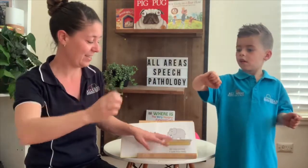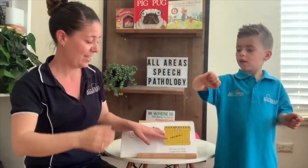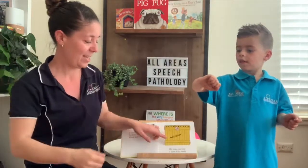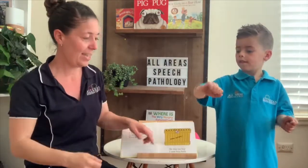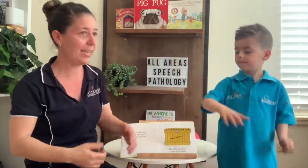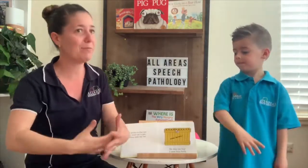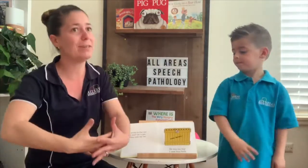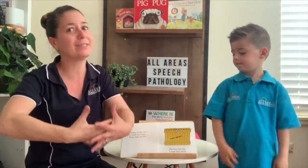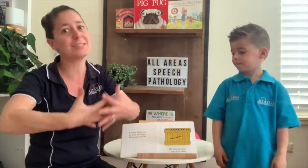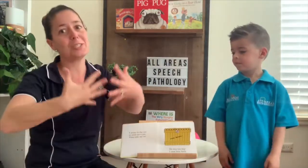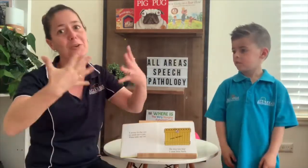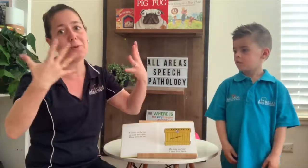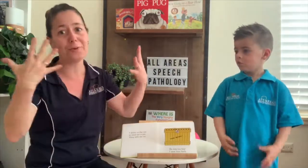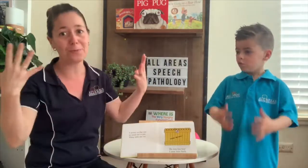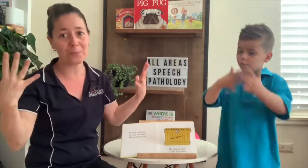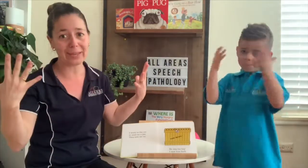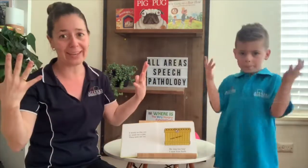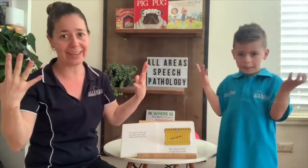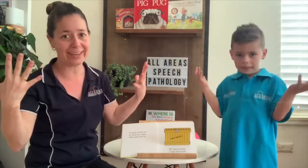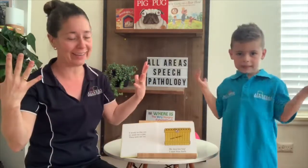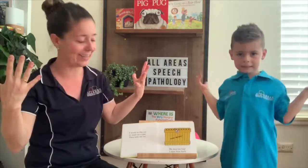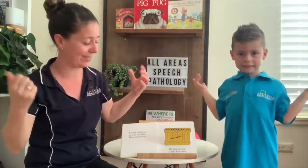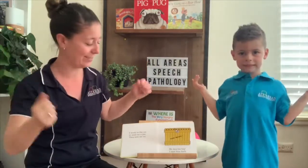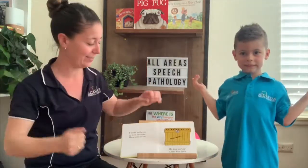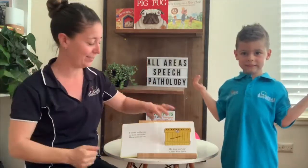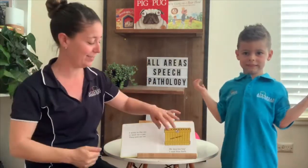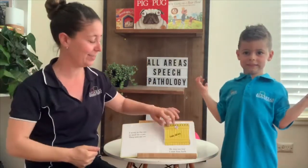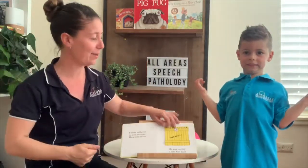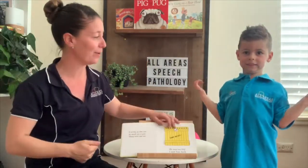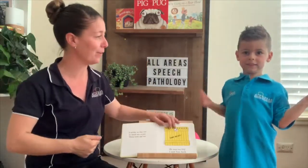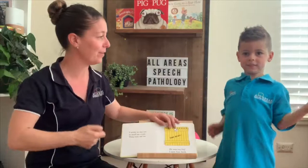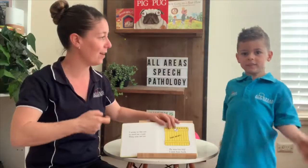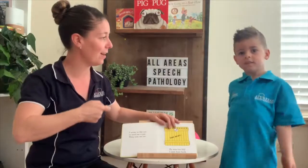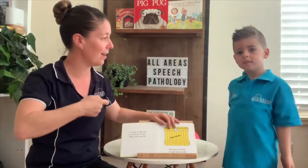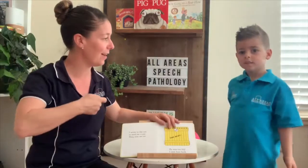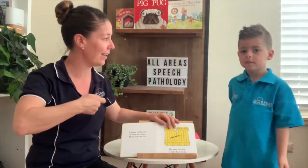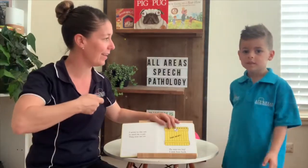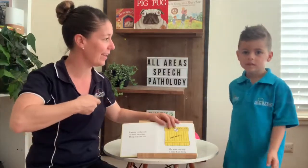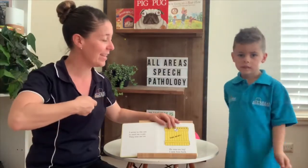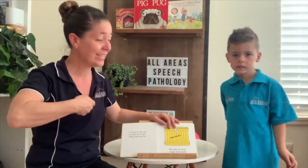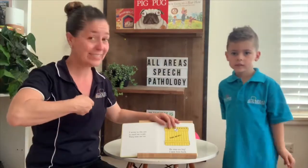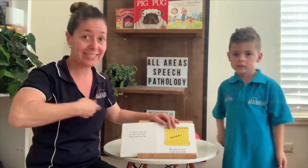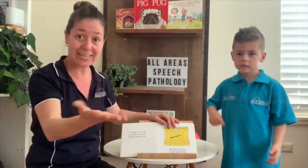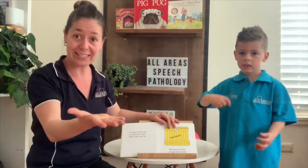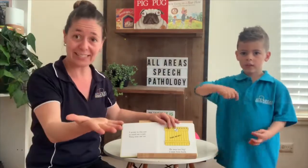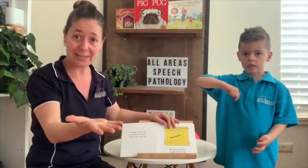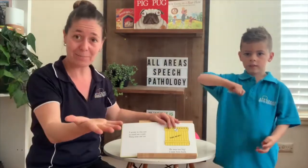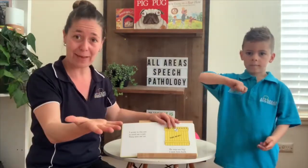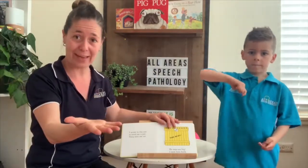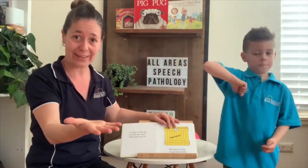He was too big. So I sent him back.